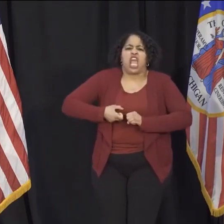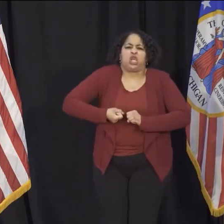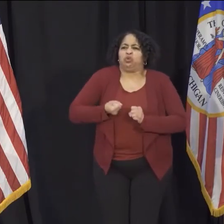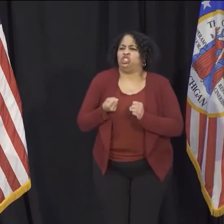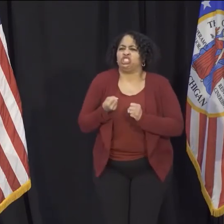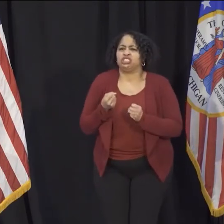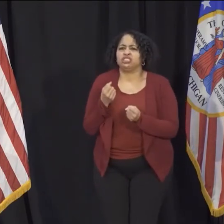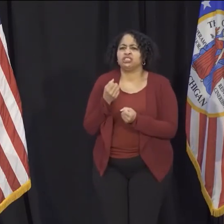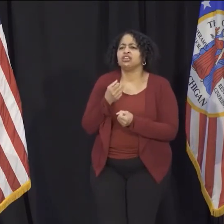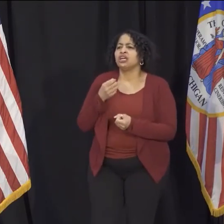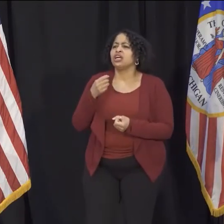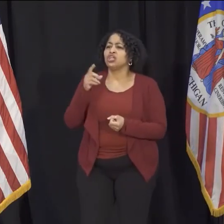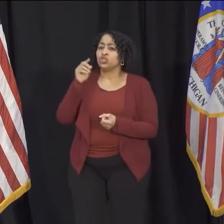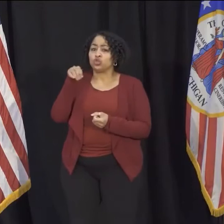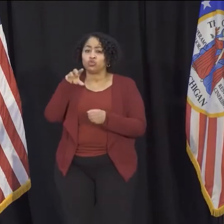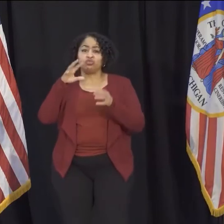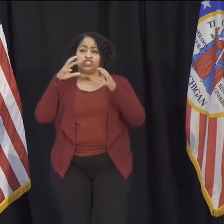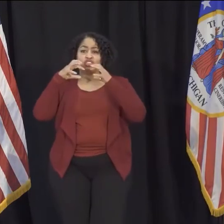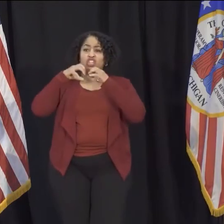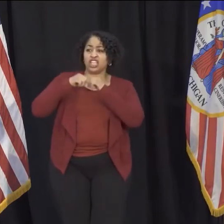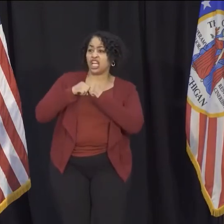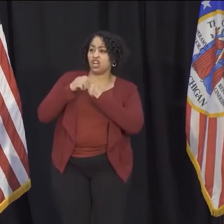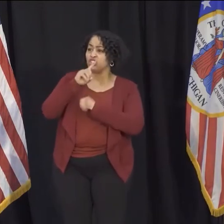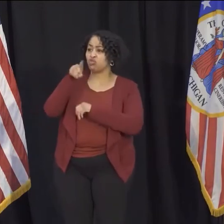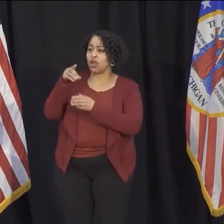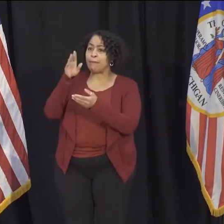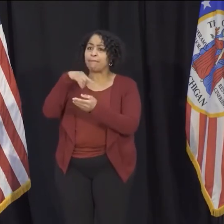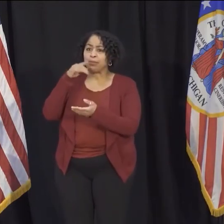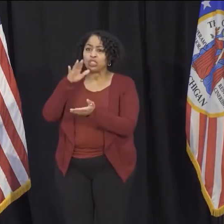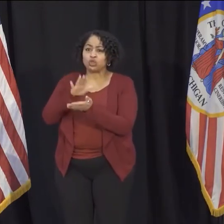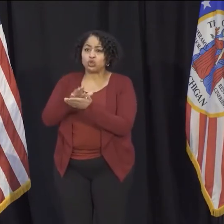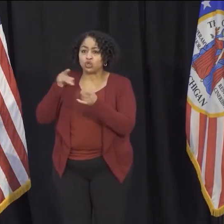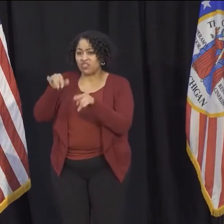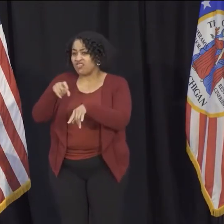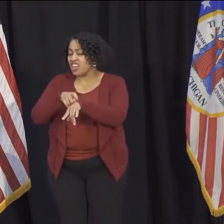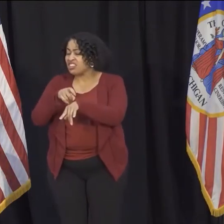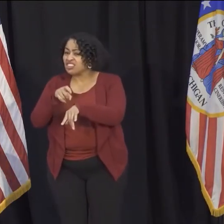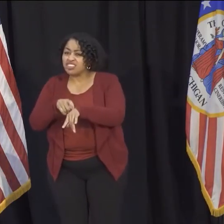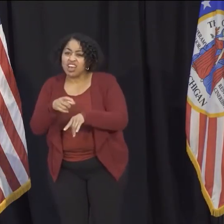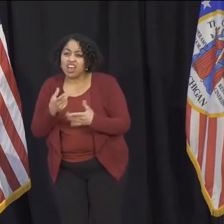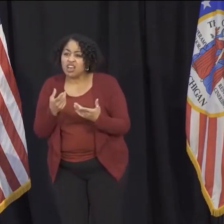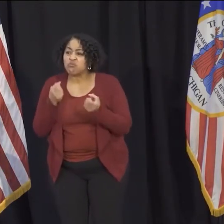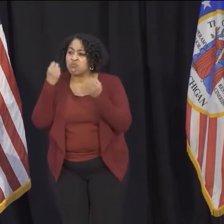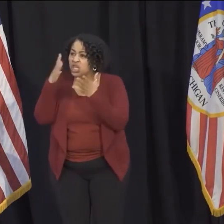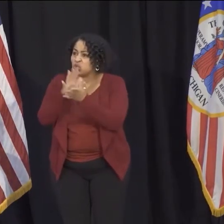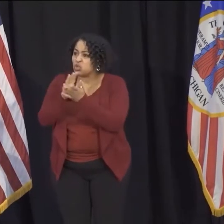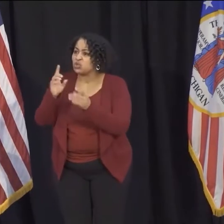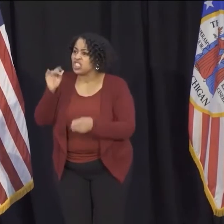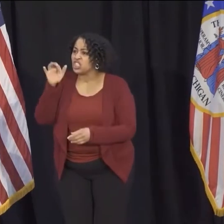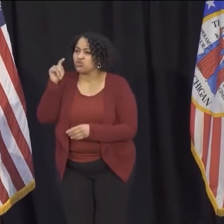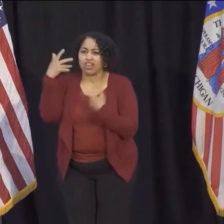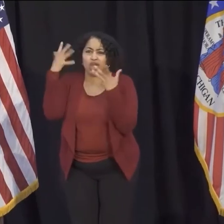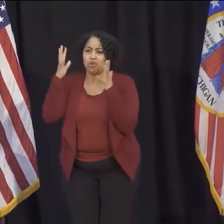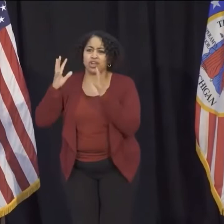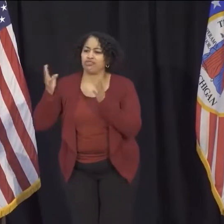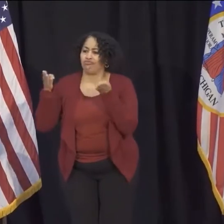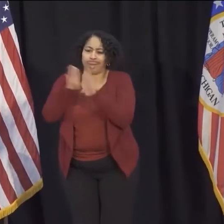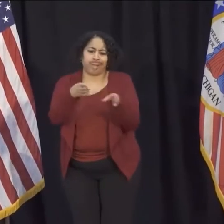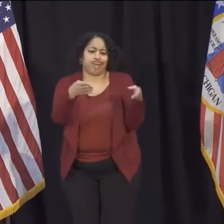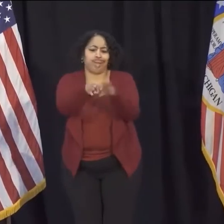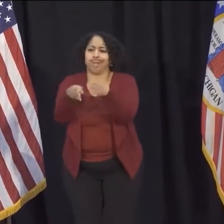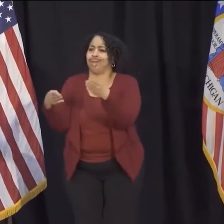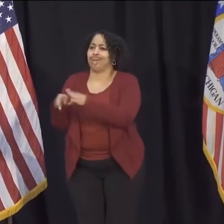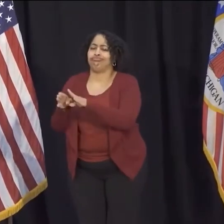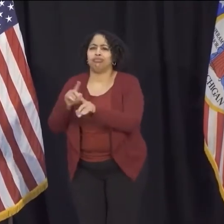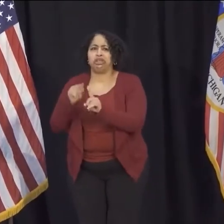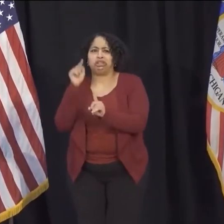question was, do you shut down the Detroit public schools? And at the time, a number of school districts had already shut down. but they were